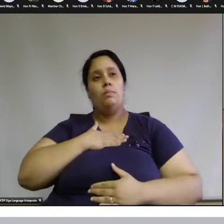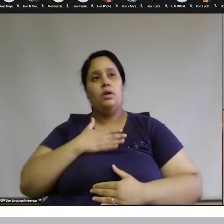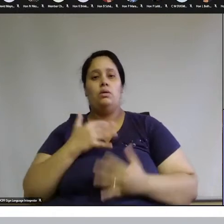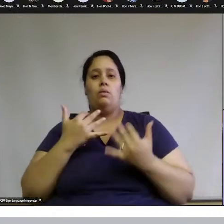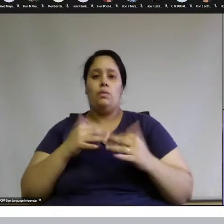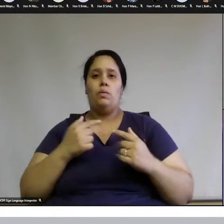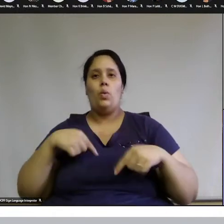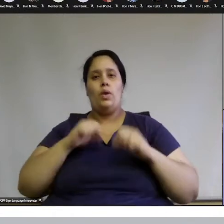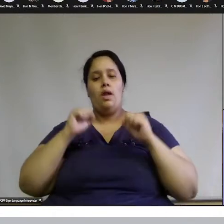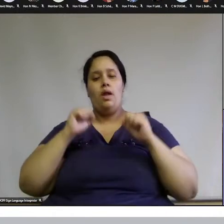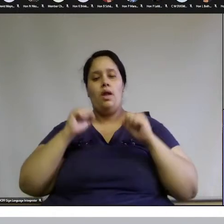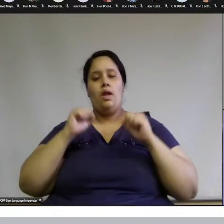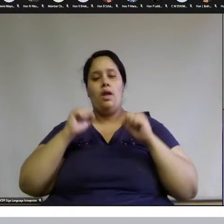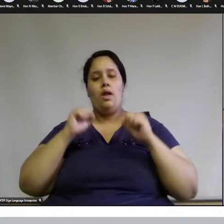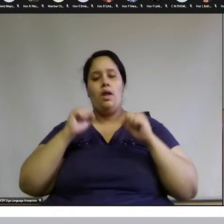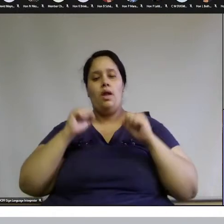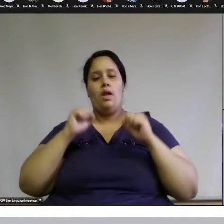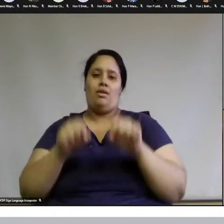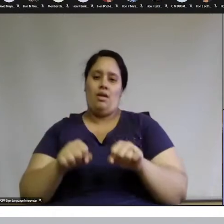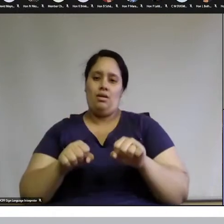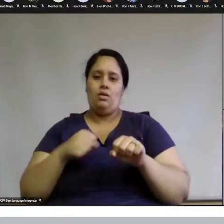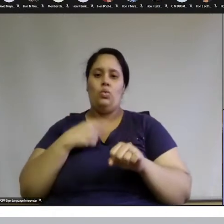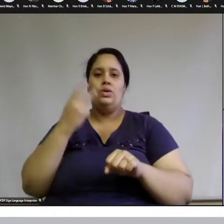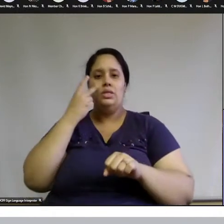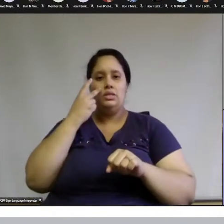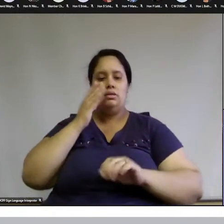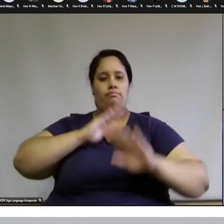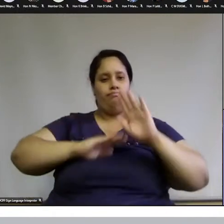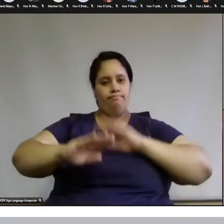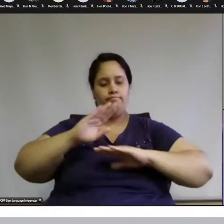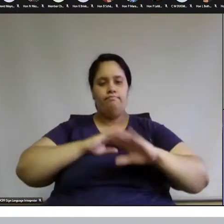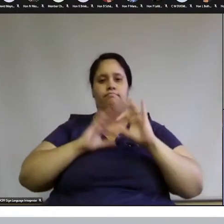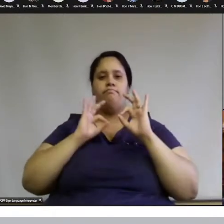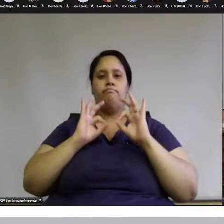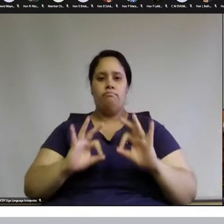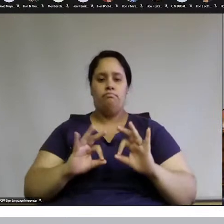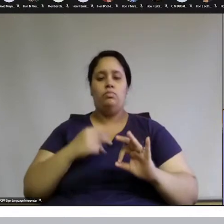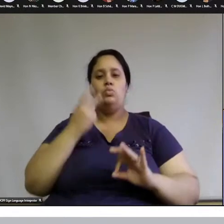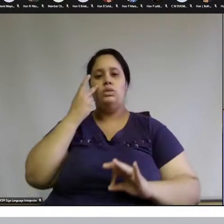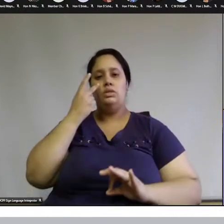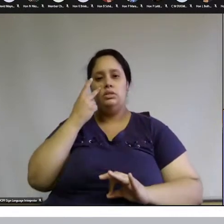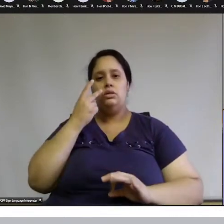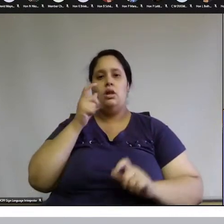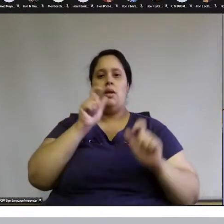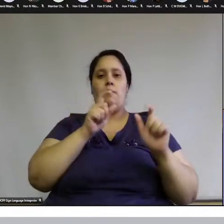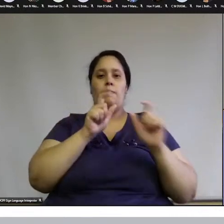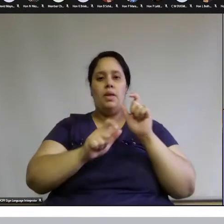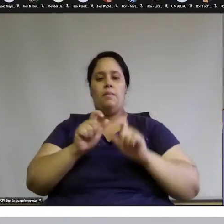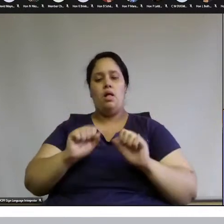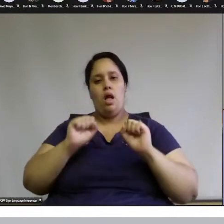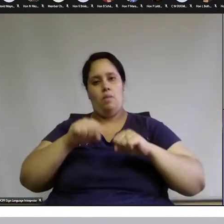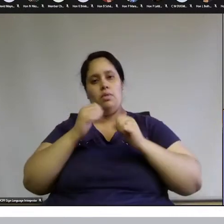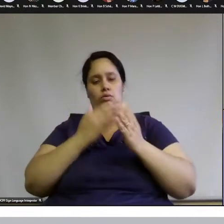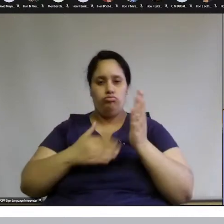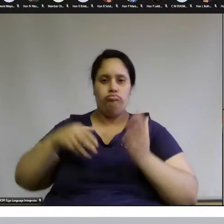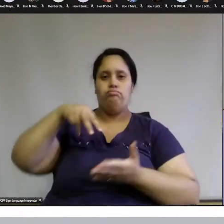are able to work together. We've seen tolerance, we've seen the ability to rise